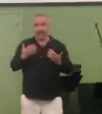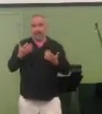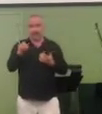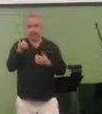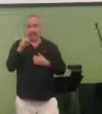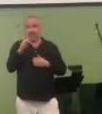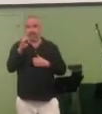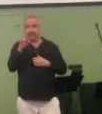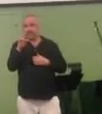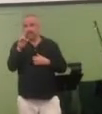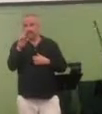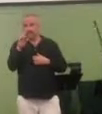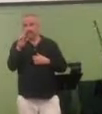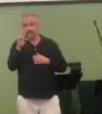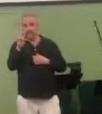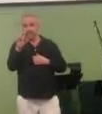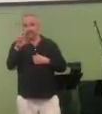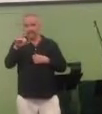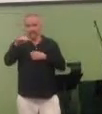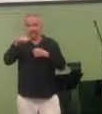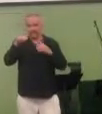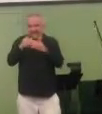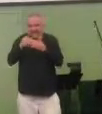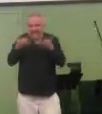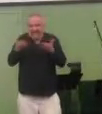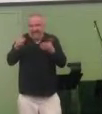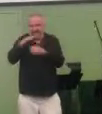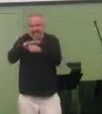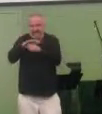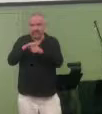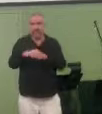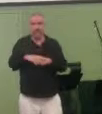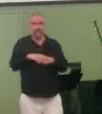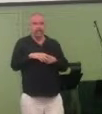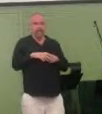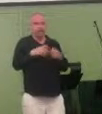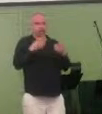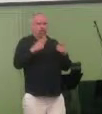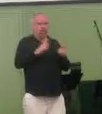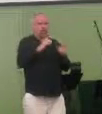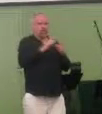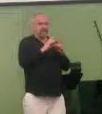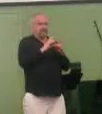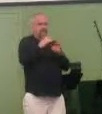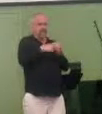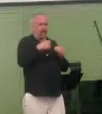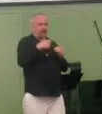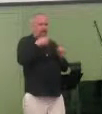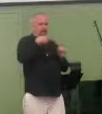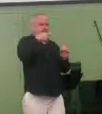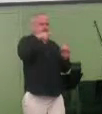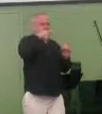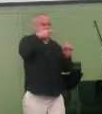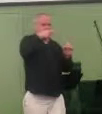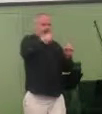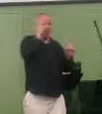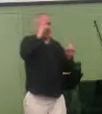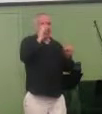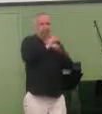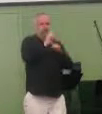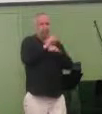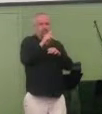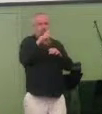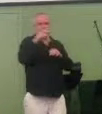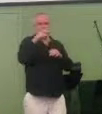Anyway, when I talk about in pre-transition, I'll be using he, but I'll also indicate that it was when he was still